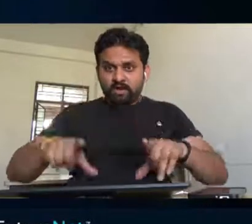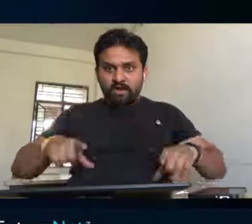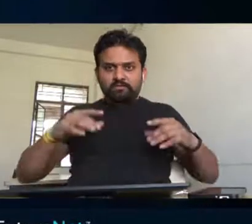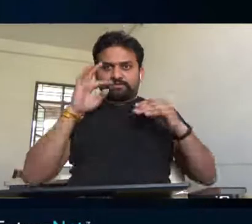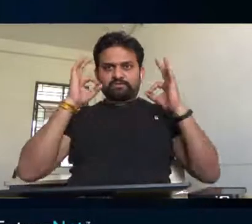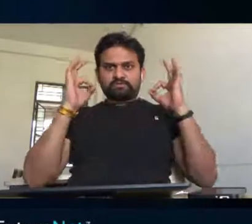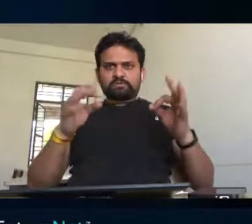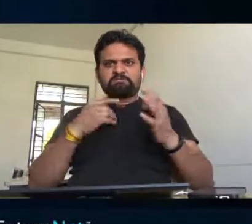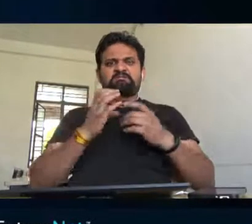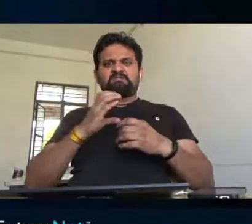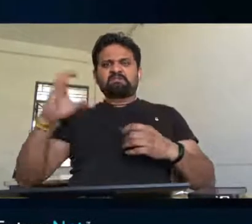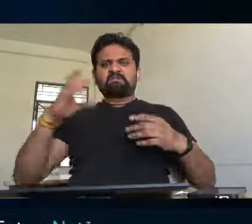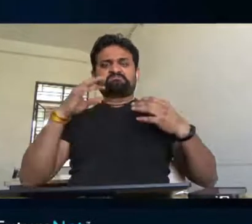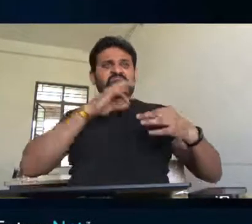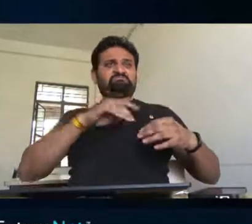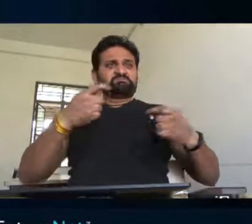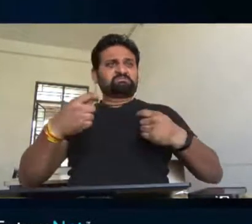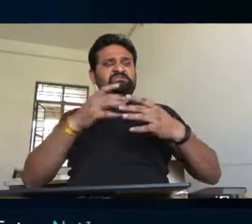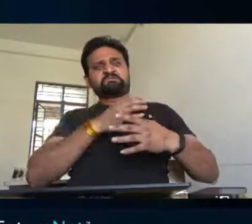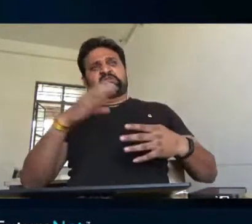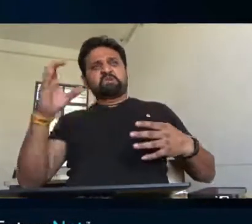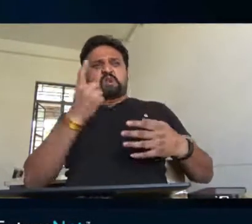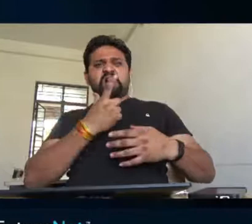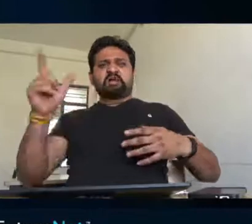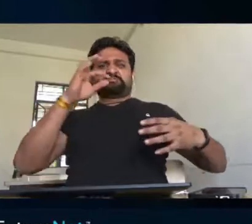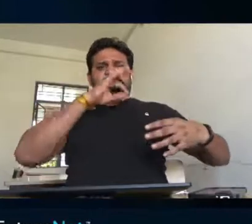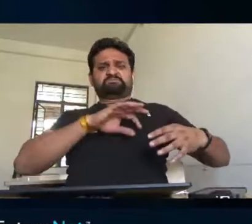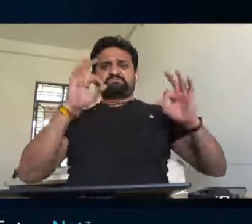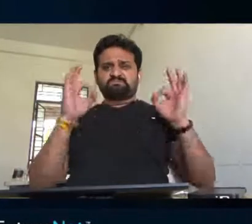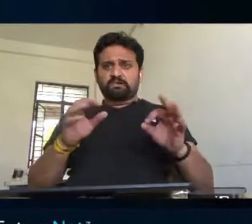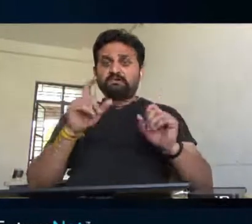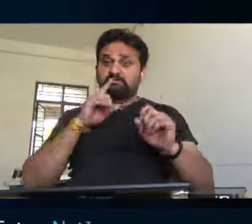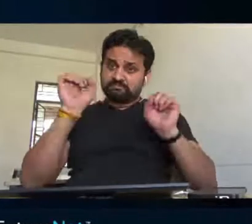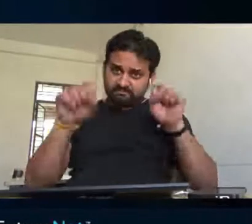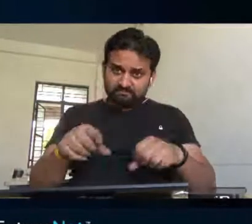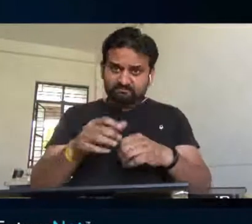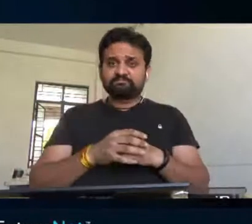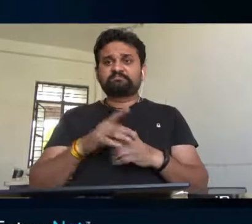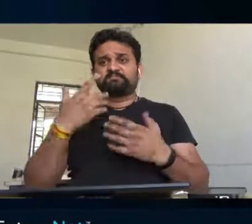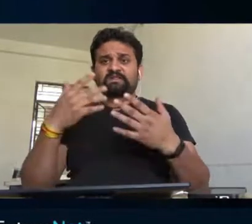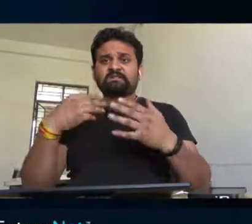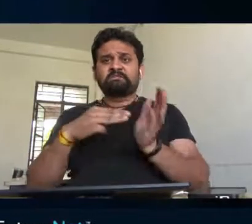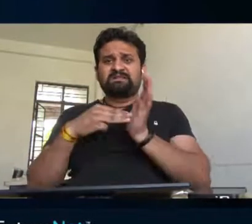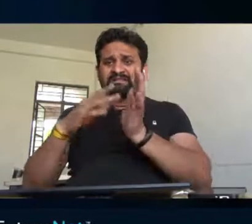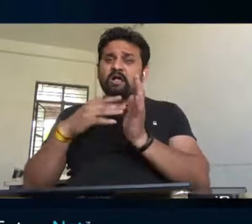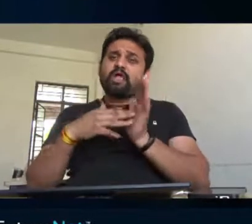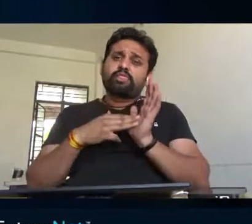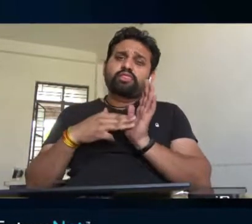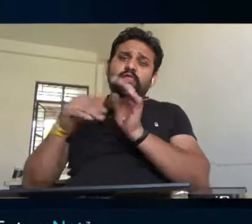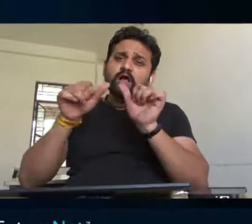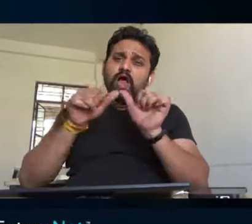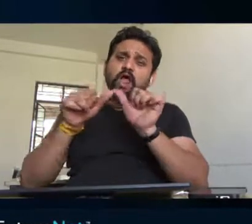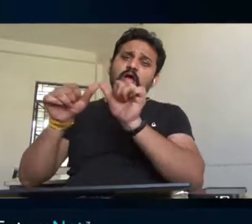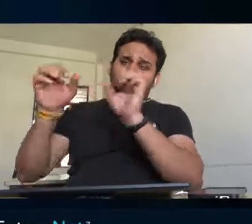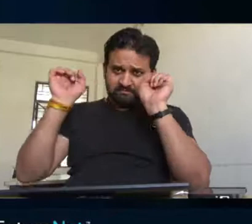end of the year, and it never stops. FutureNet, the company for the rest of your life. FutureNet, the company which